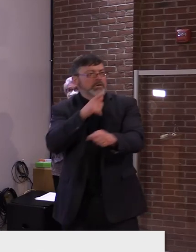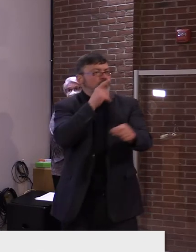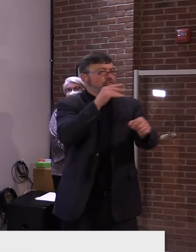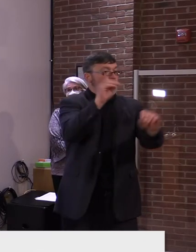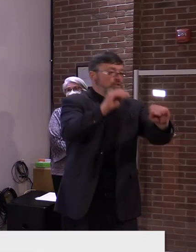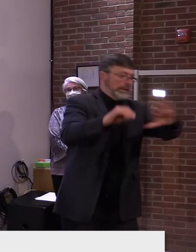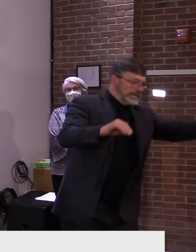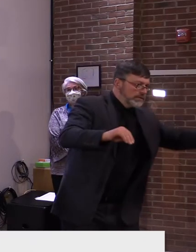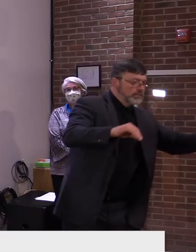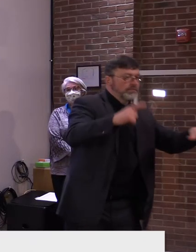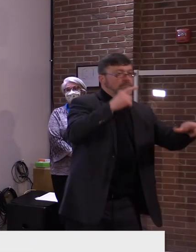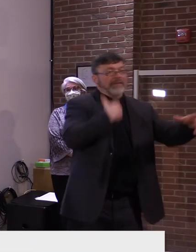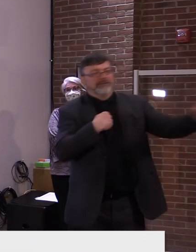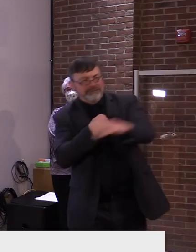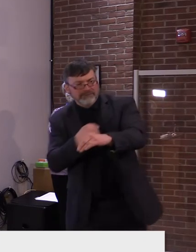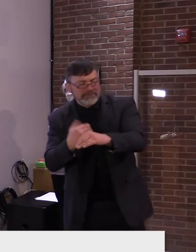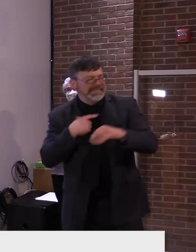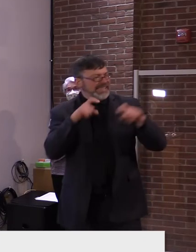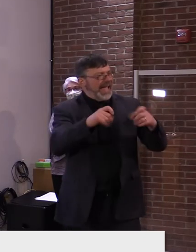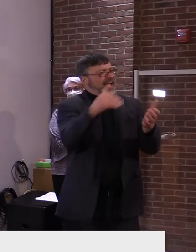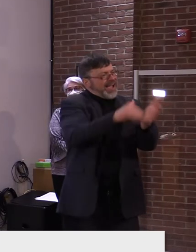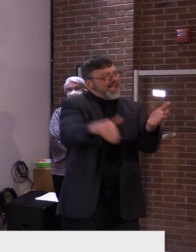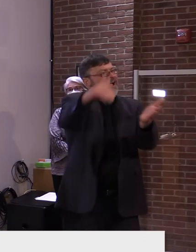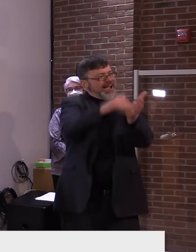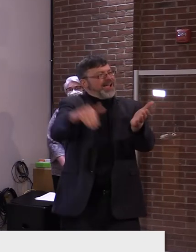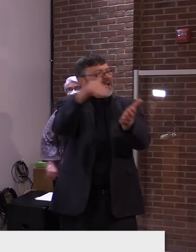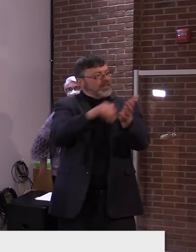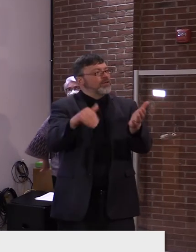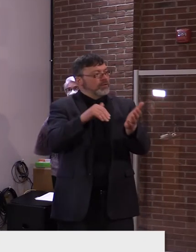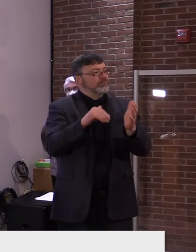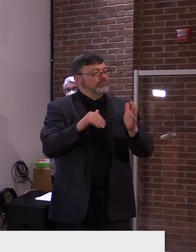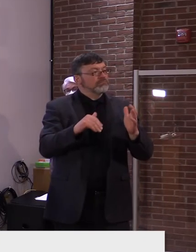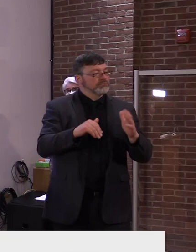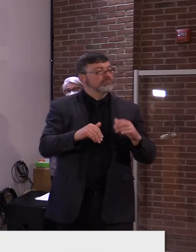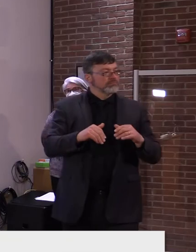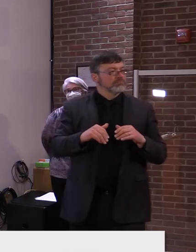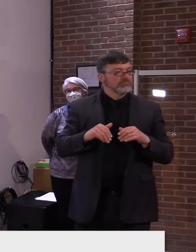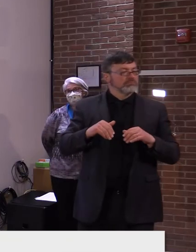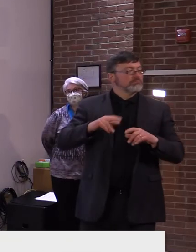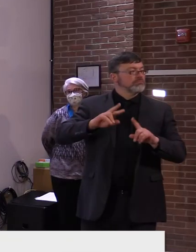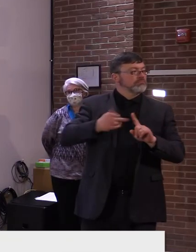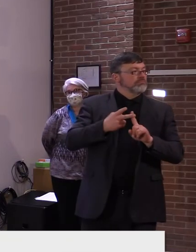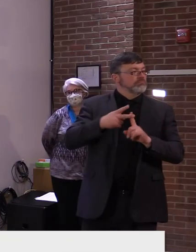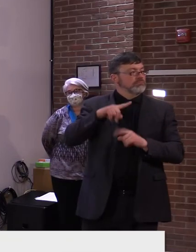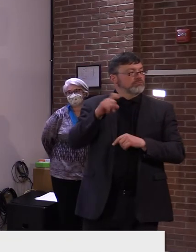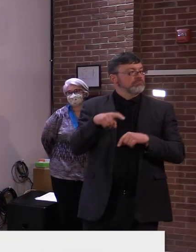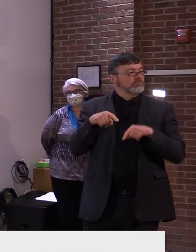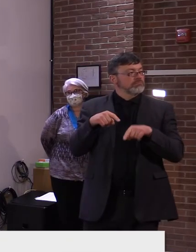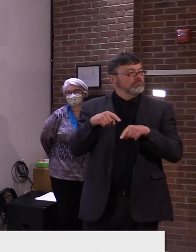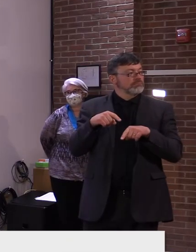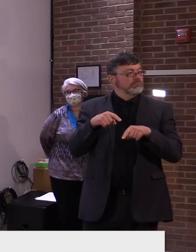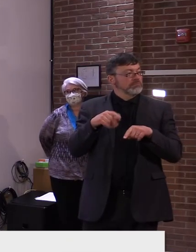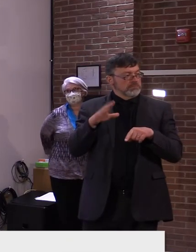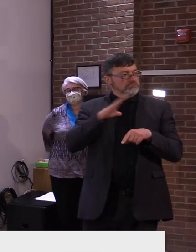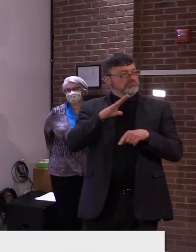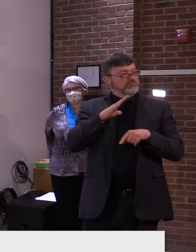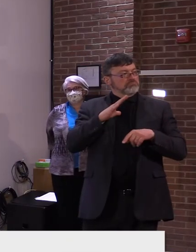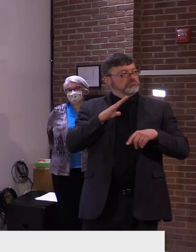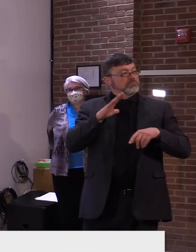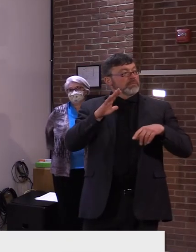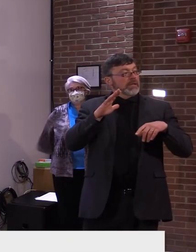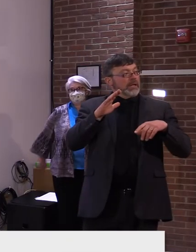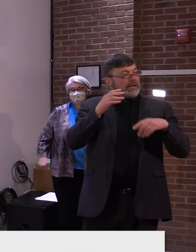So is there testing planned for the St. Johnsbury facility in light of this, this week's stat case? Or has that already been done? Yeah,